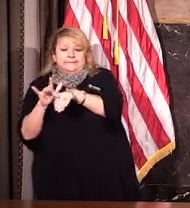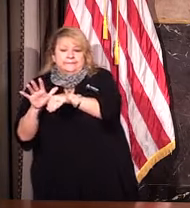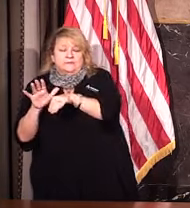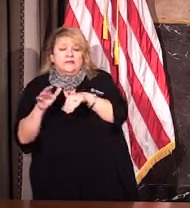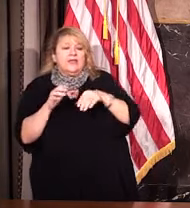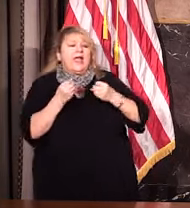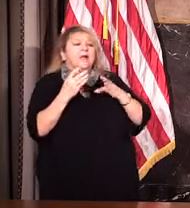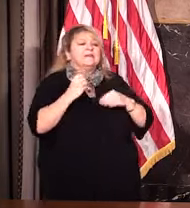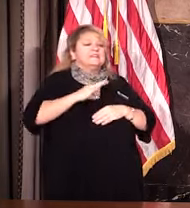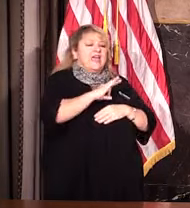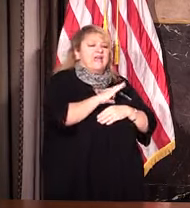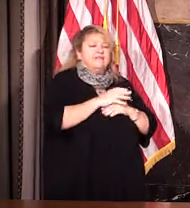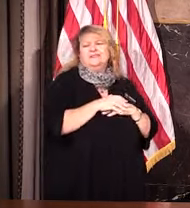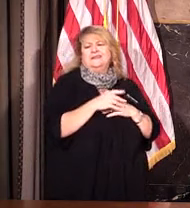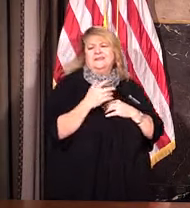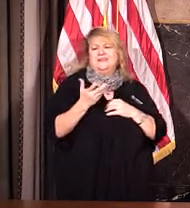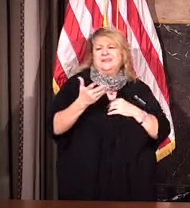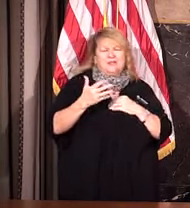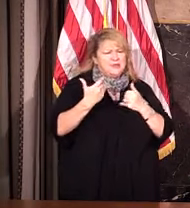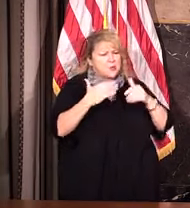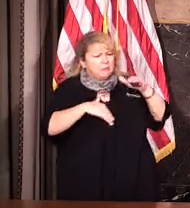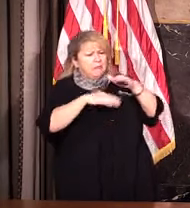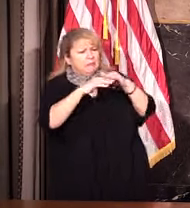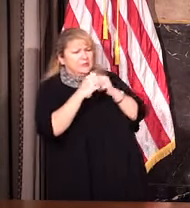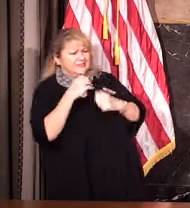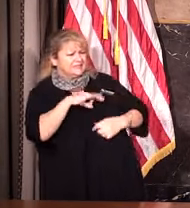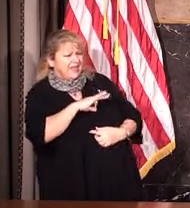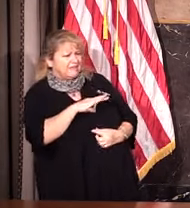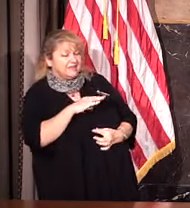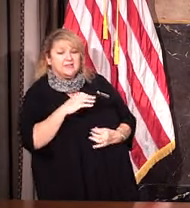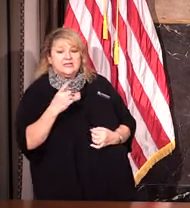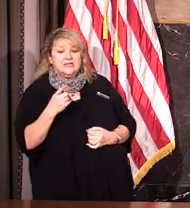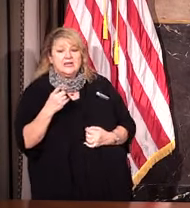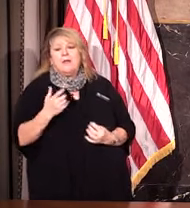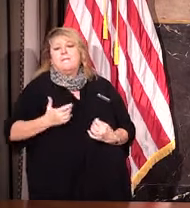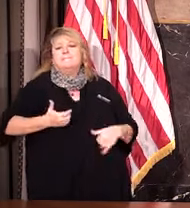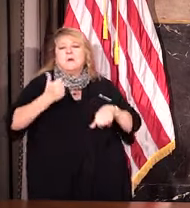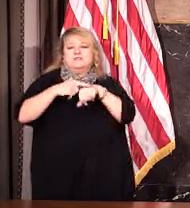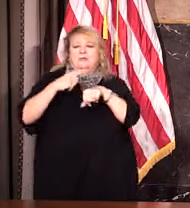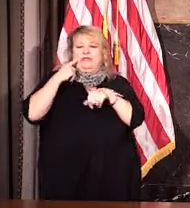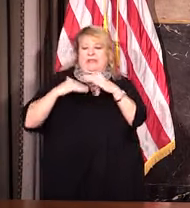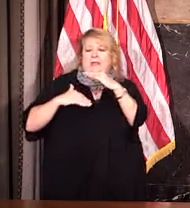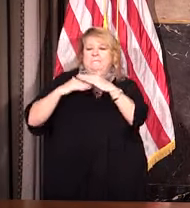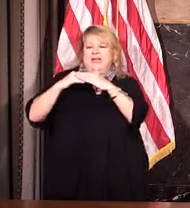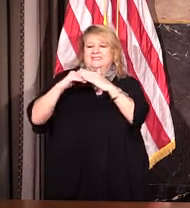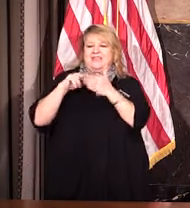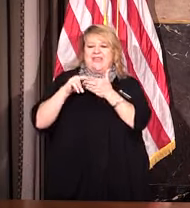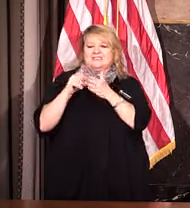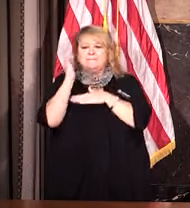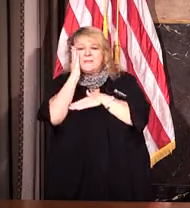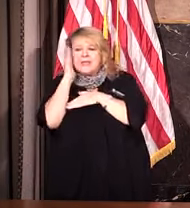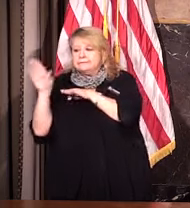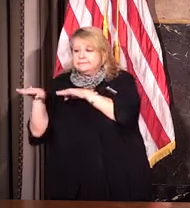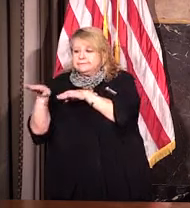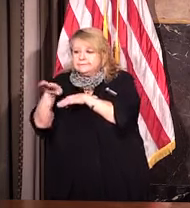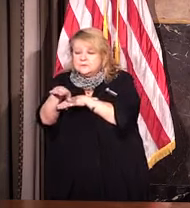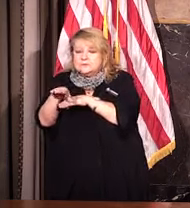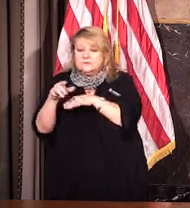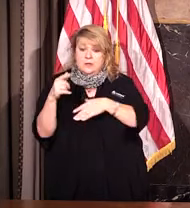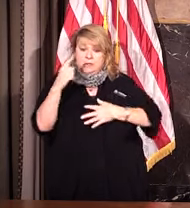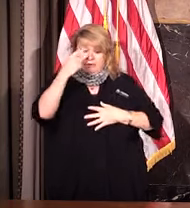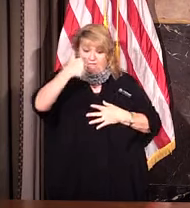Yeah. When we talk about staffing, we think about beds as physical space, but in order for me to take care of someone with my team